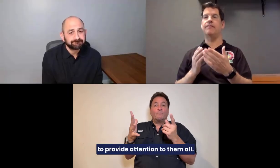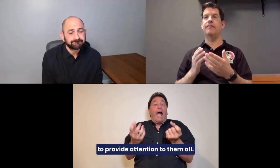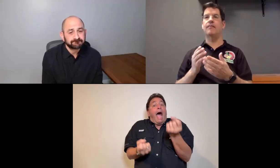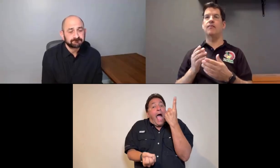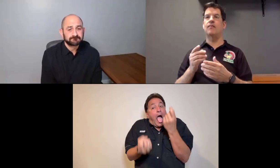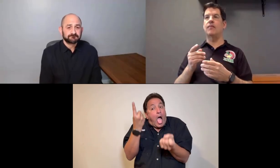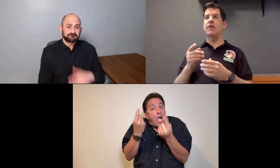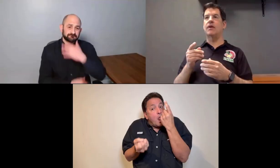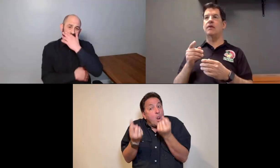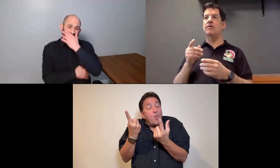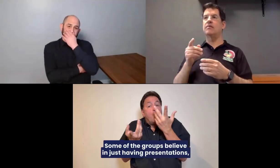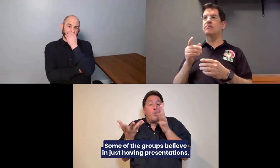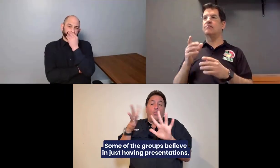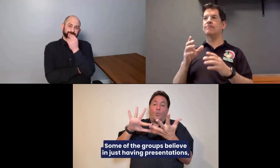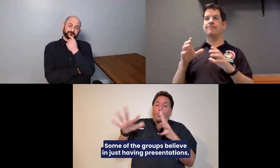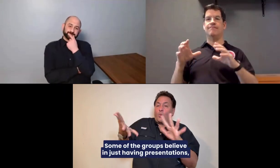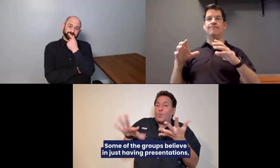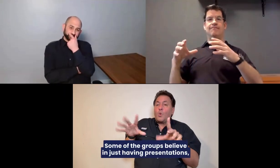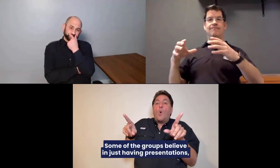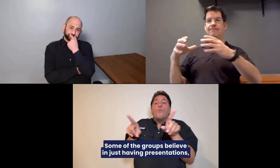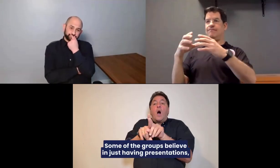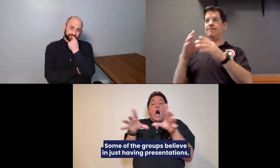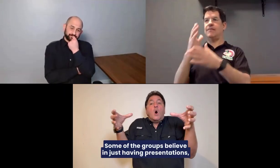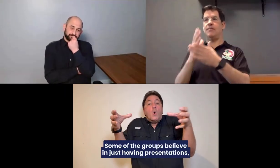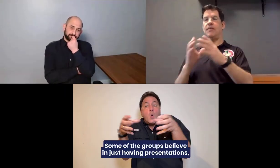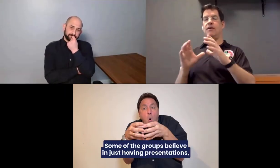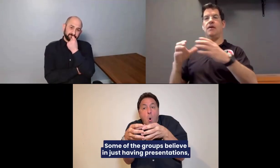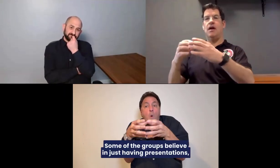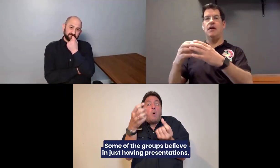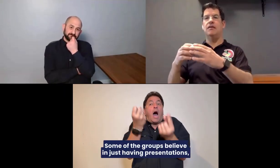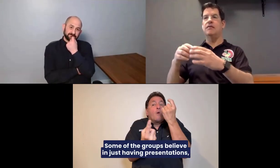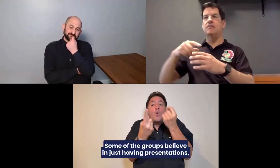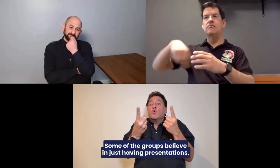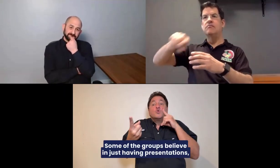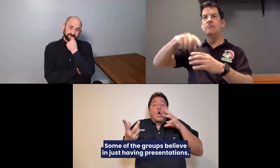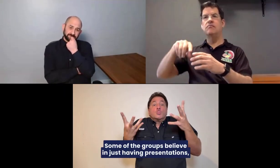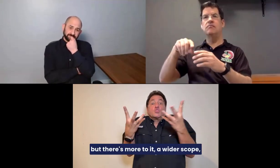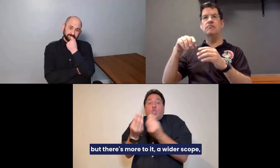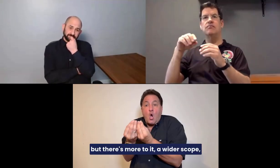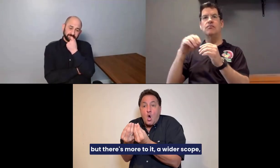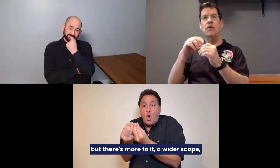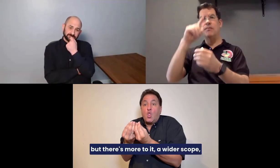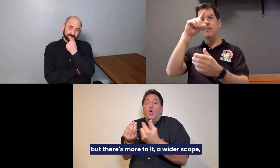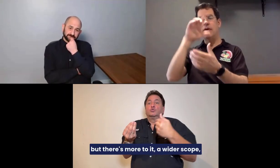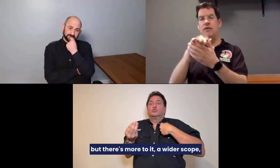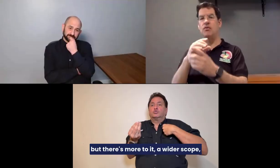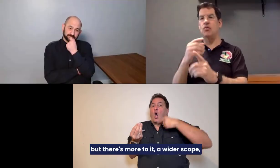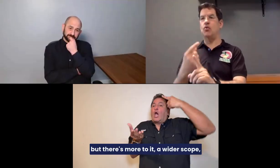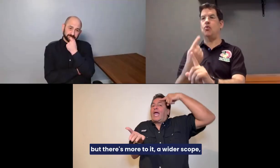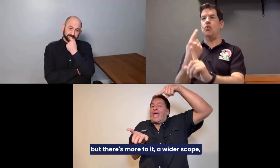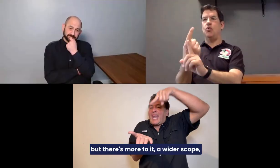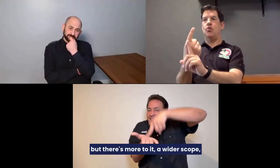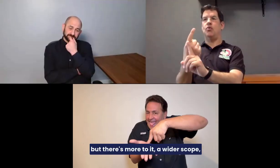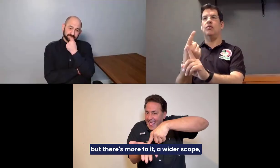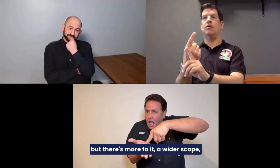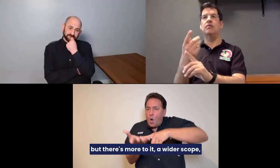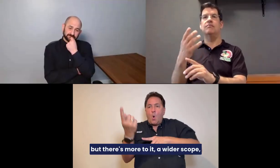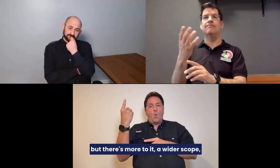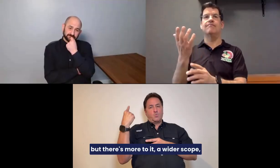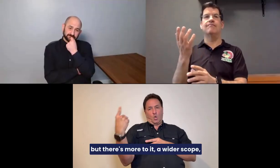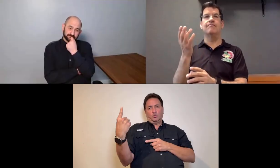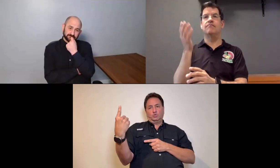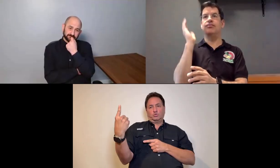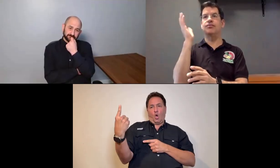them all. Some of the groups believe in just having presentations, but there's more to it, a